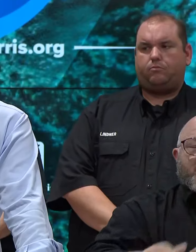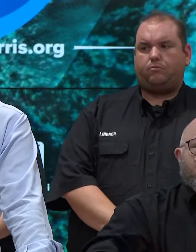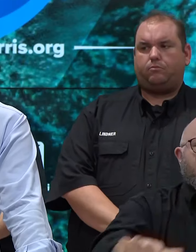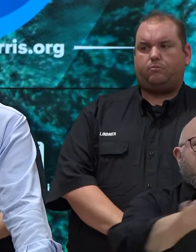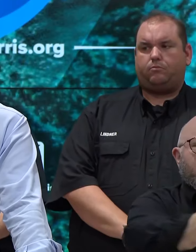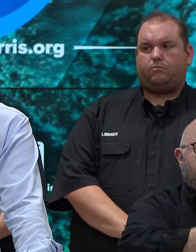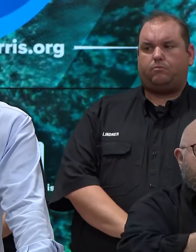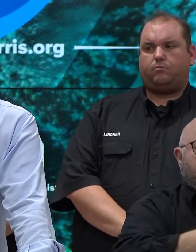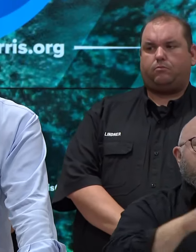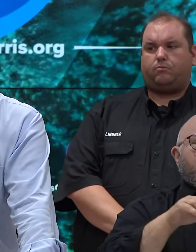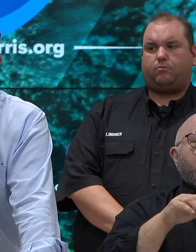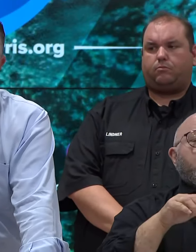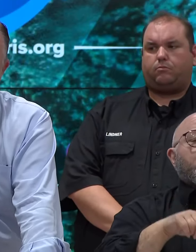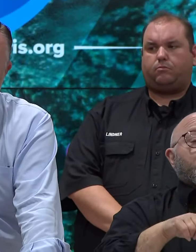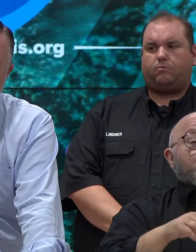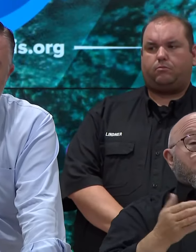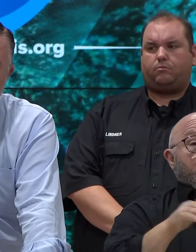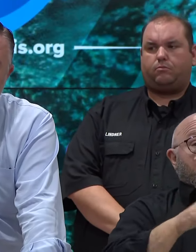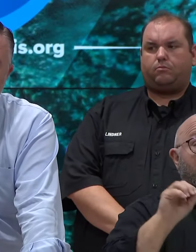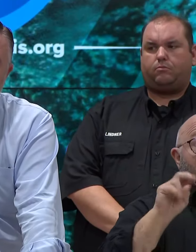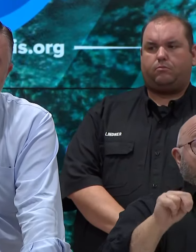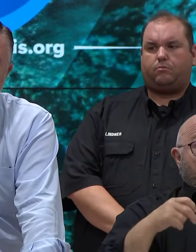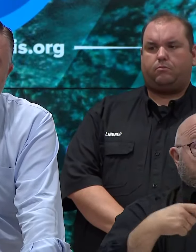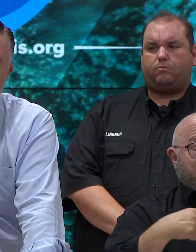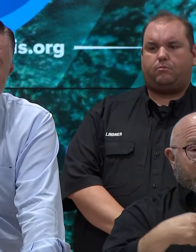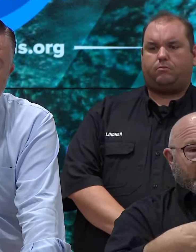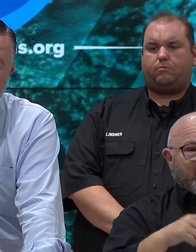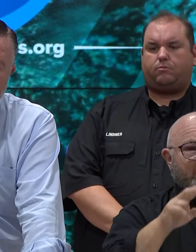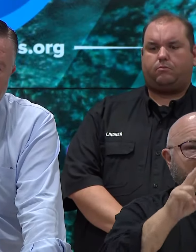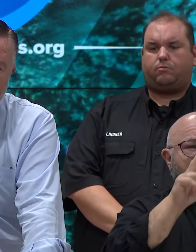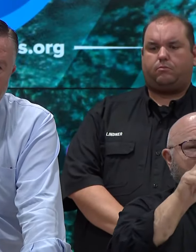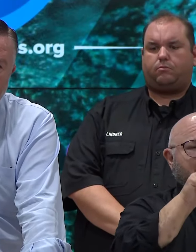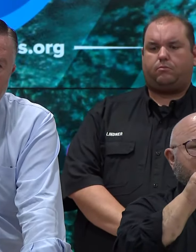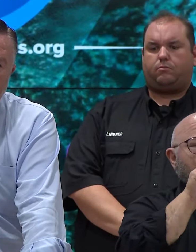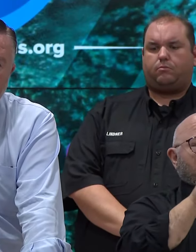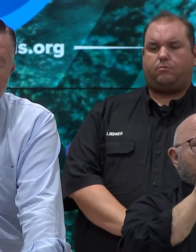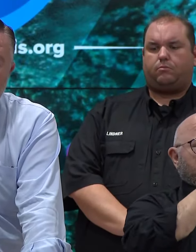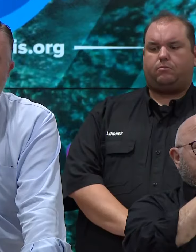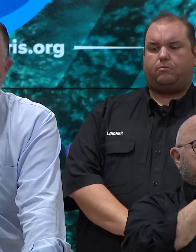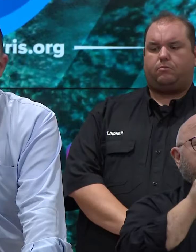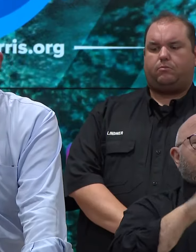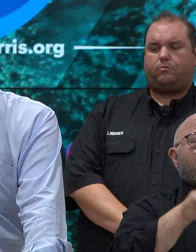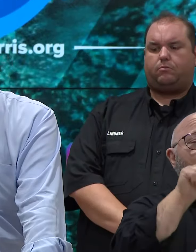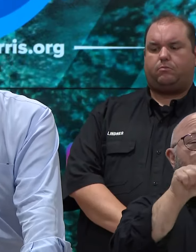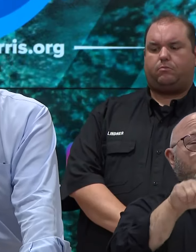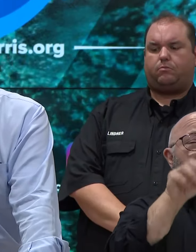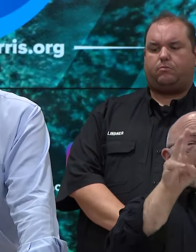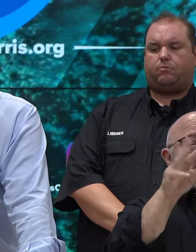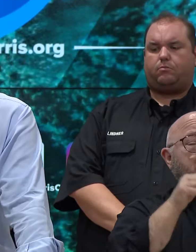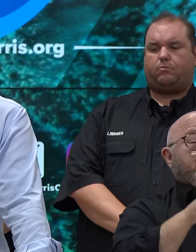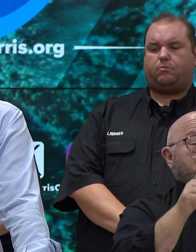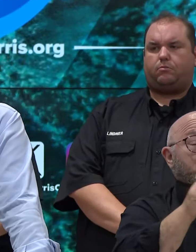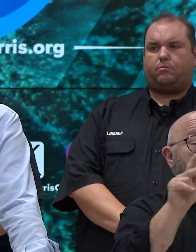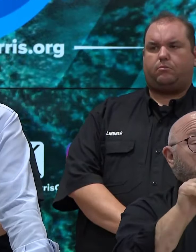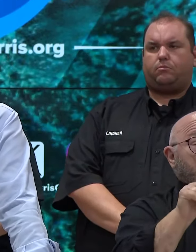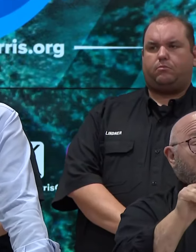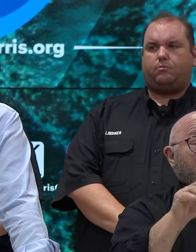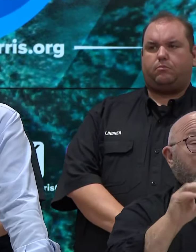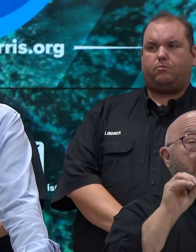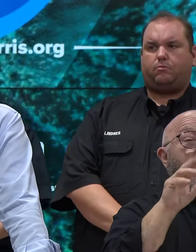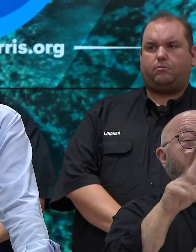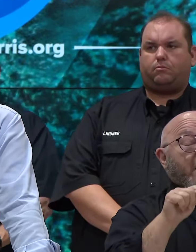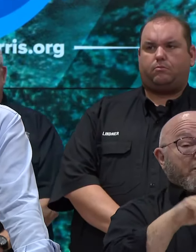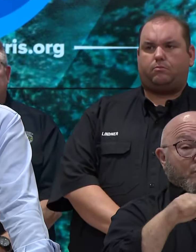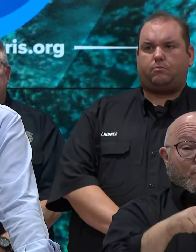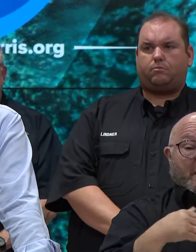and as the judge said, we've gone from 2.2 million out to 1.6 million. So, and one thing I want to point out is whenever we have a